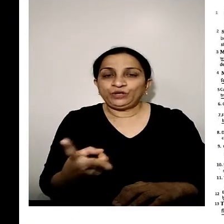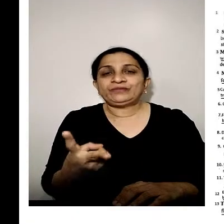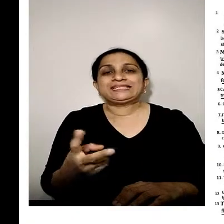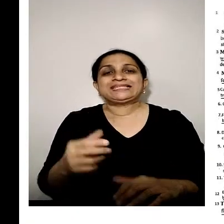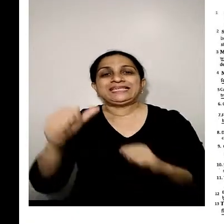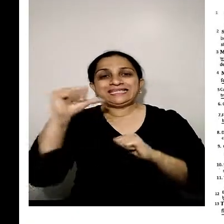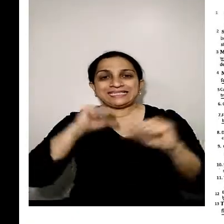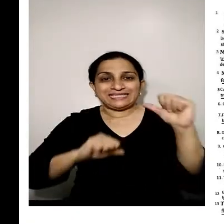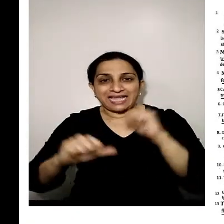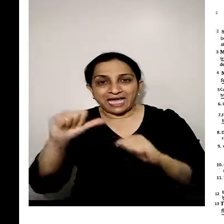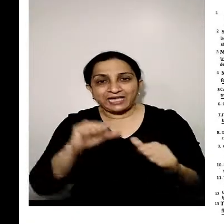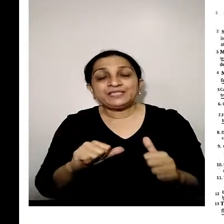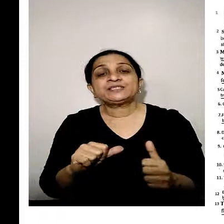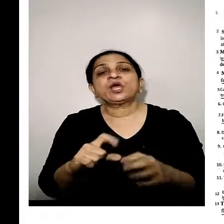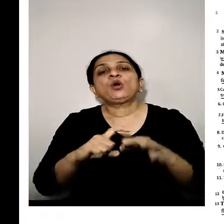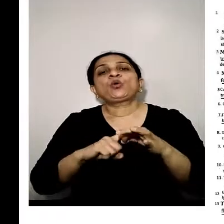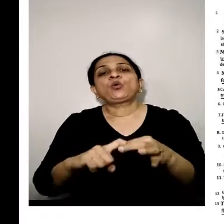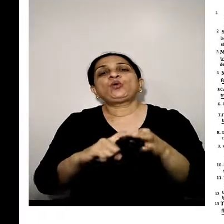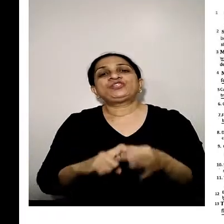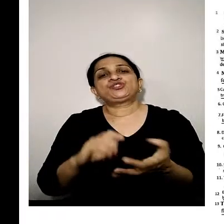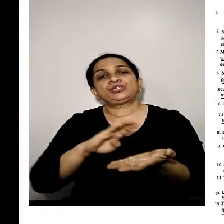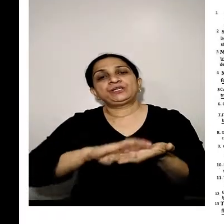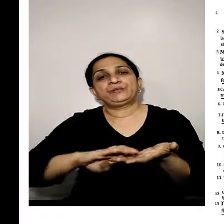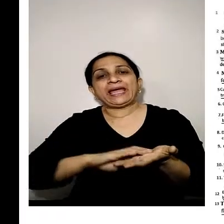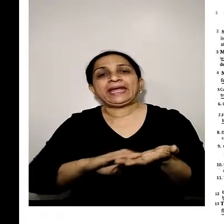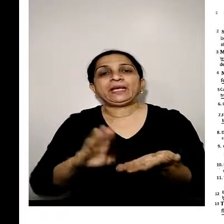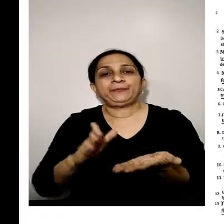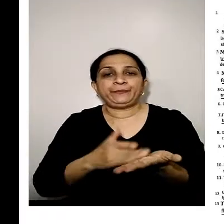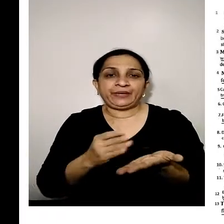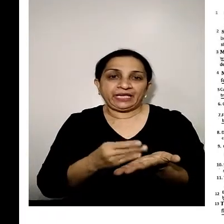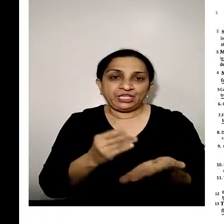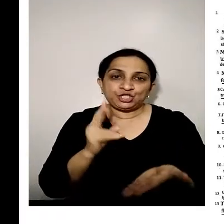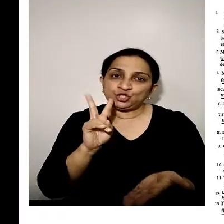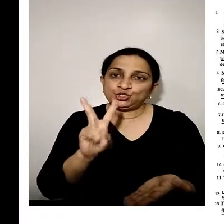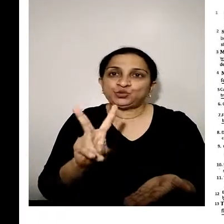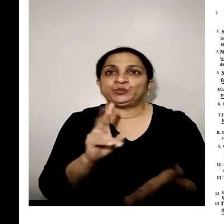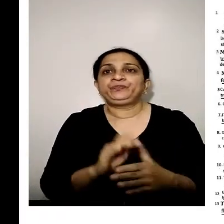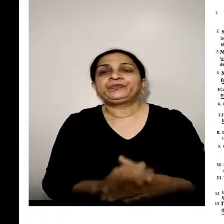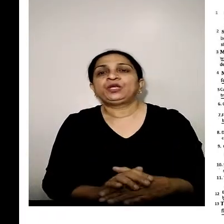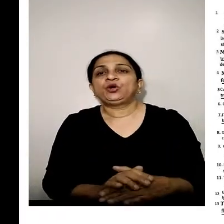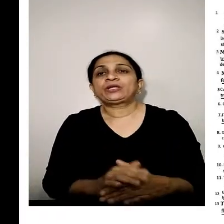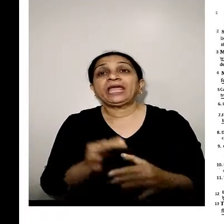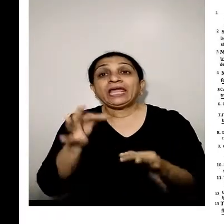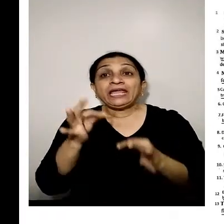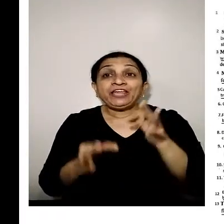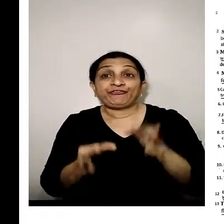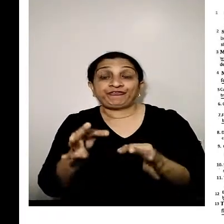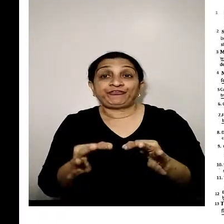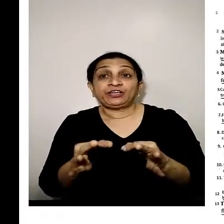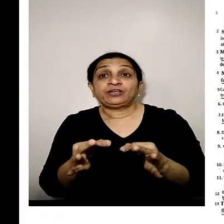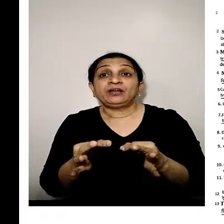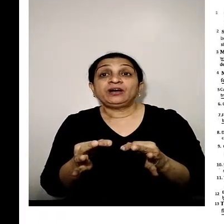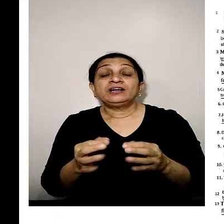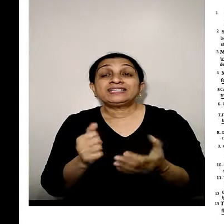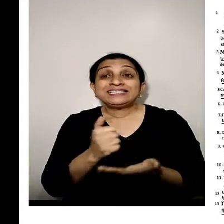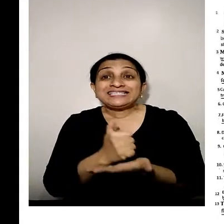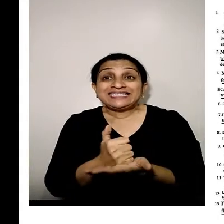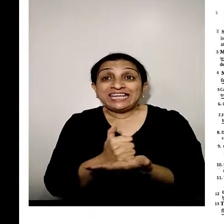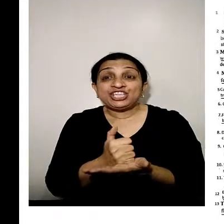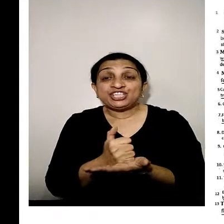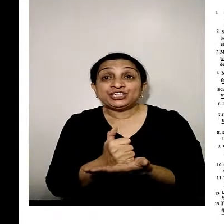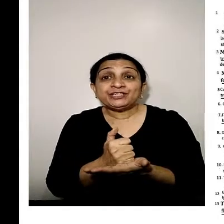Now we will see the science question bank, page 2. Okay, if